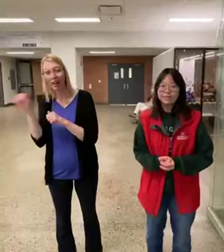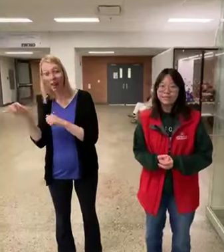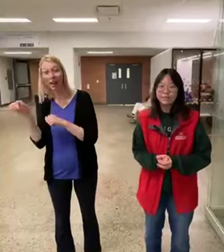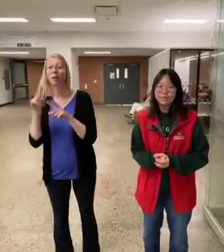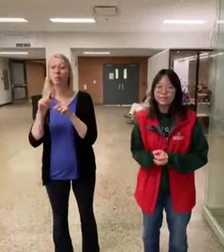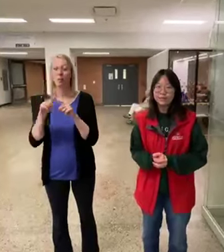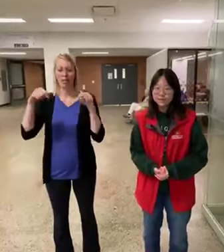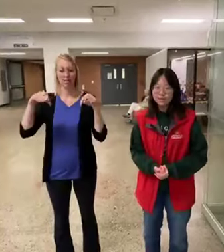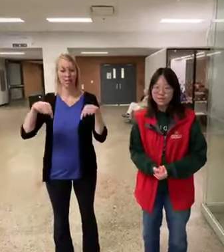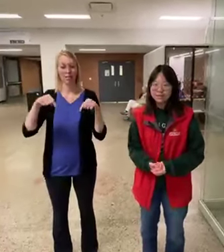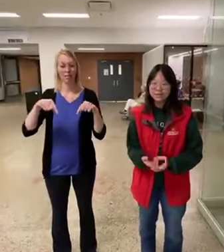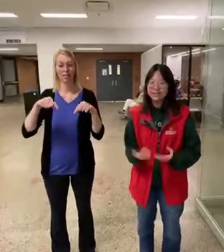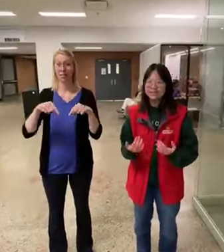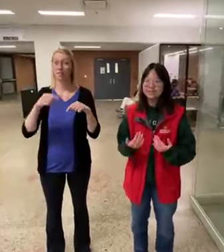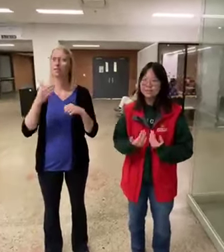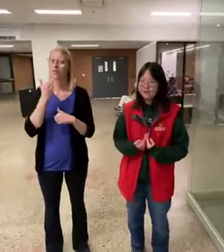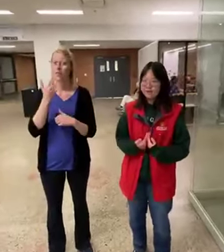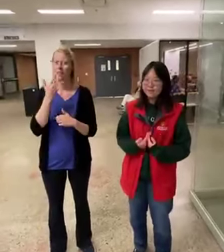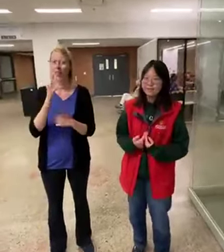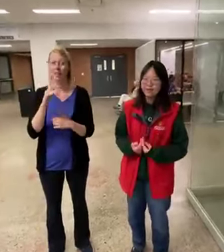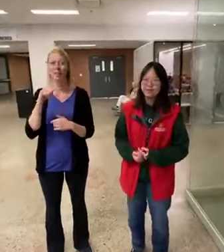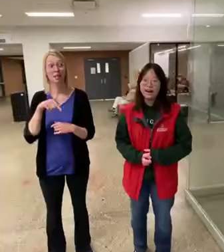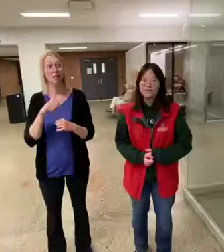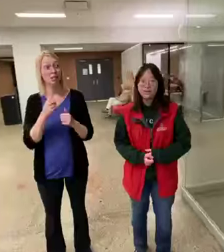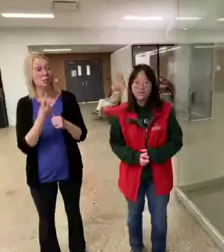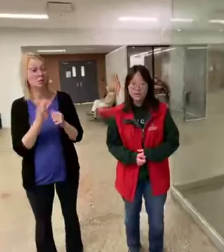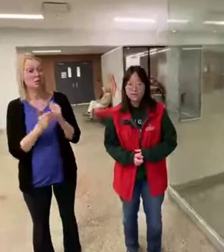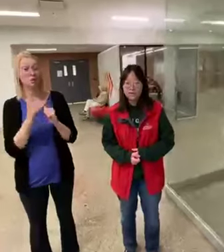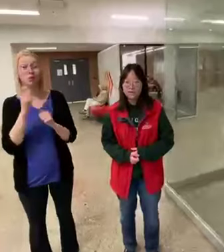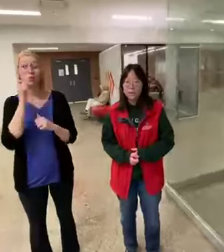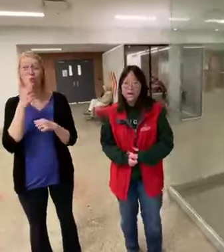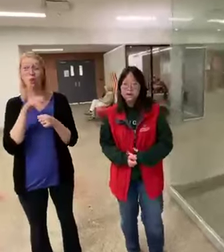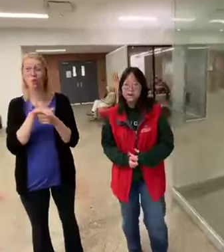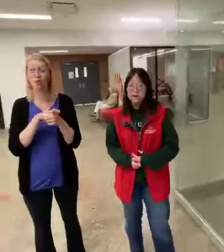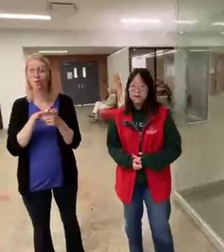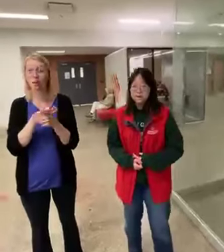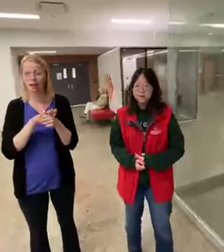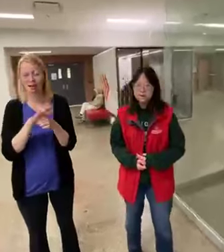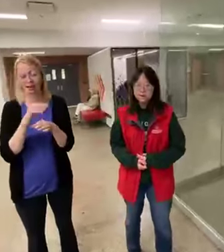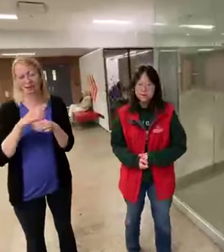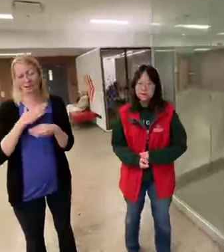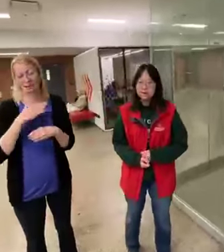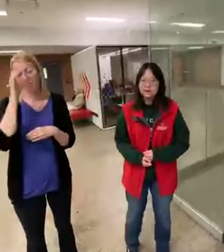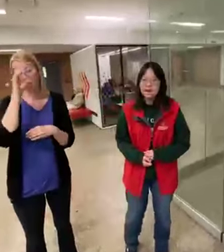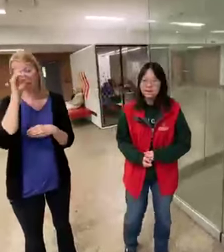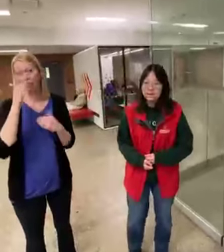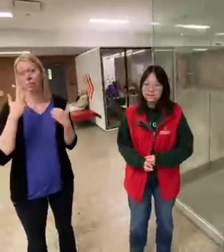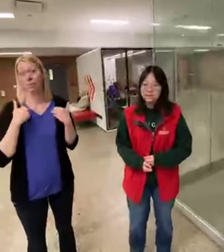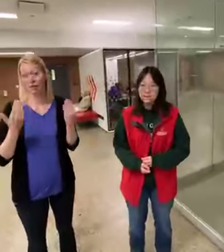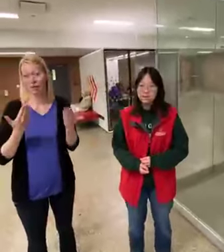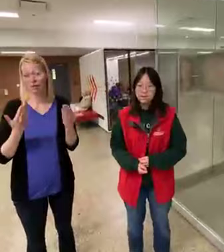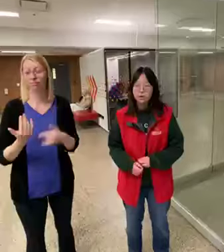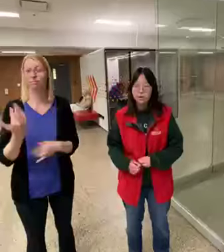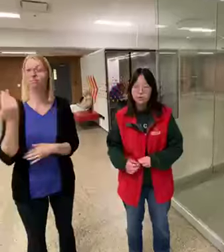complexes, because this is one of the coolest spaces, at least in my opinion, that we have on our campus. So back in 2016, we were actually able to undergo a